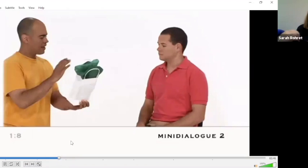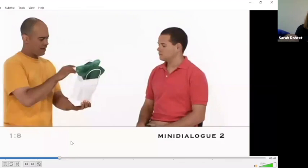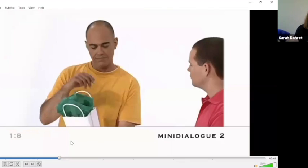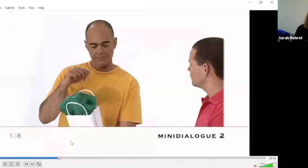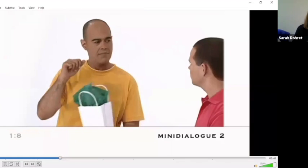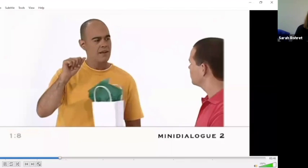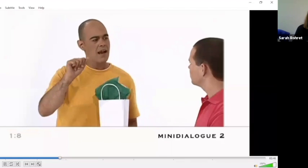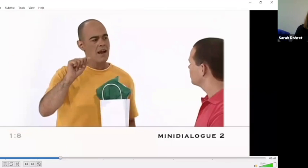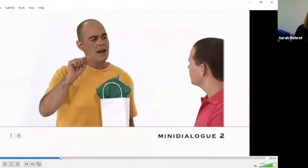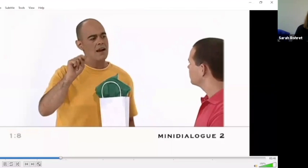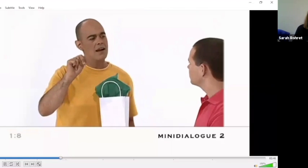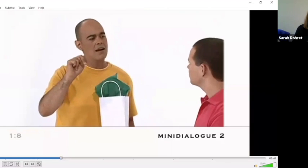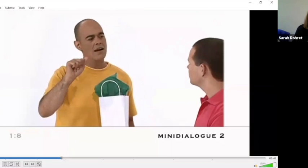again.